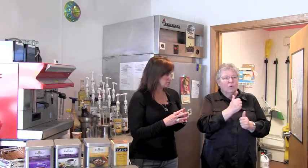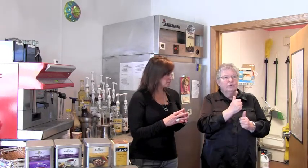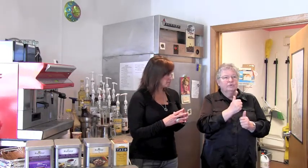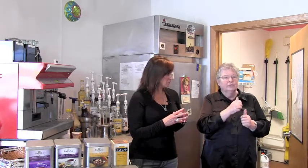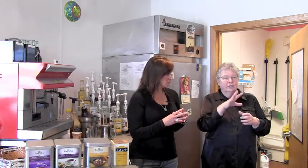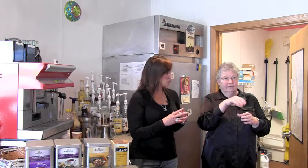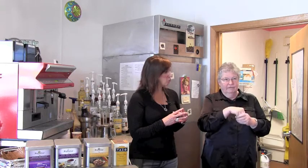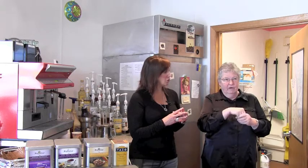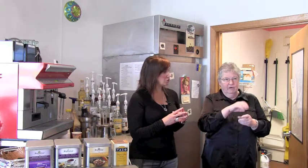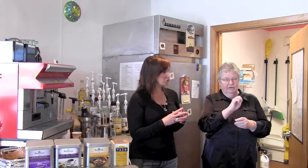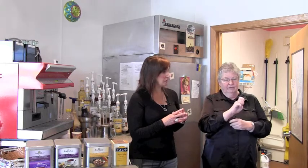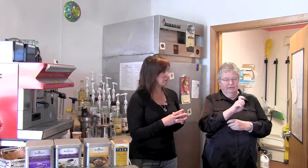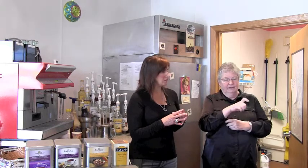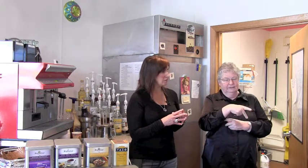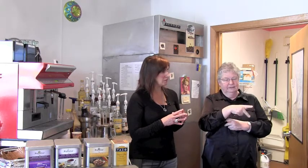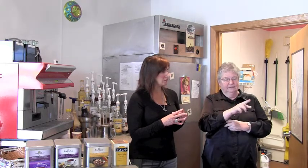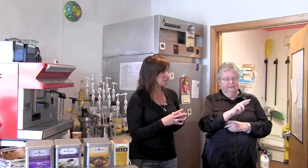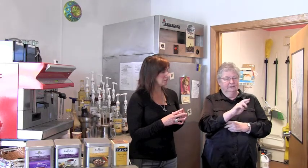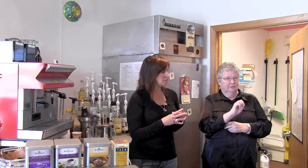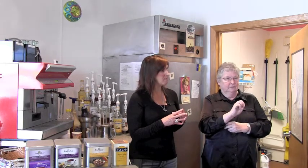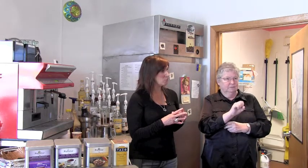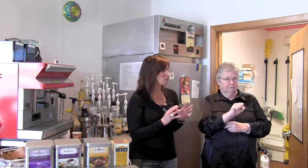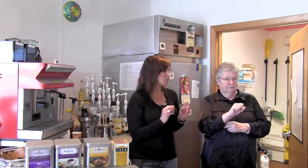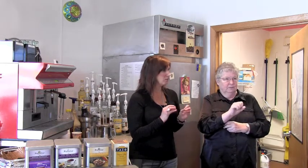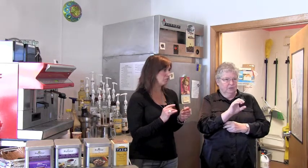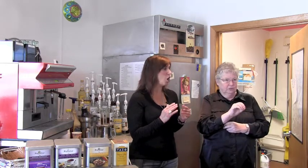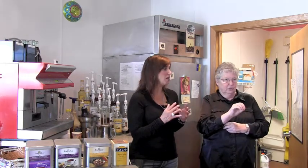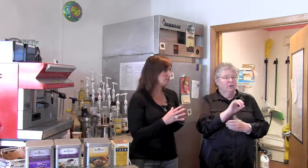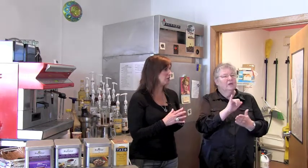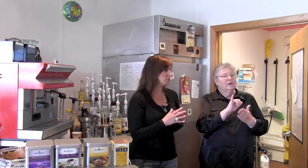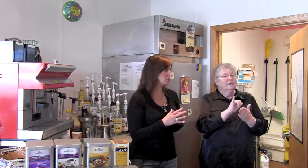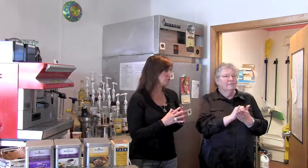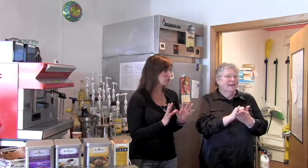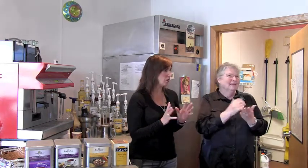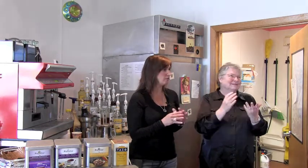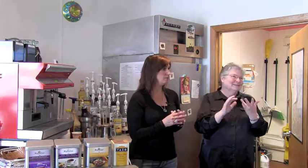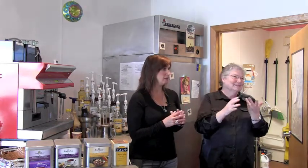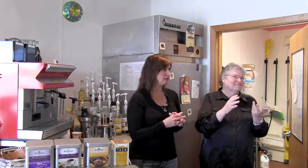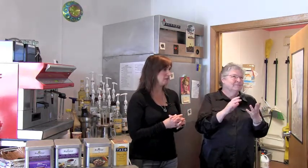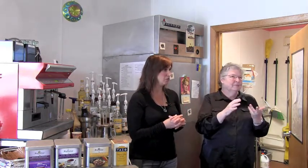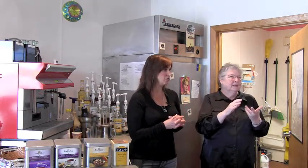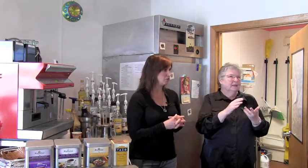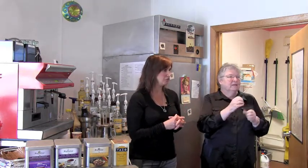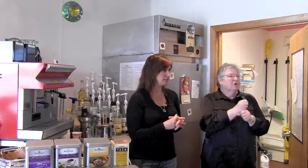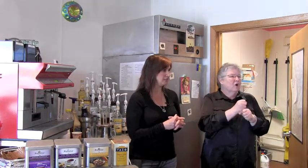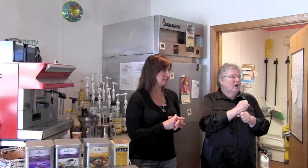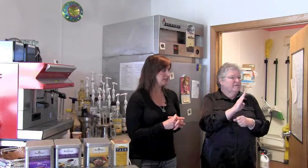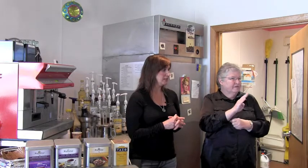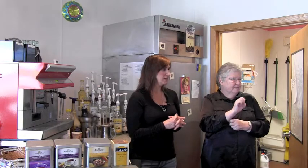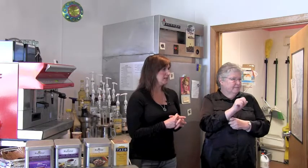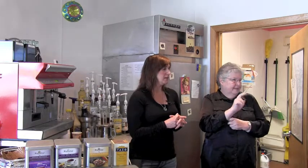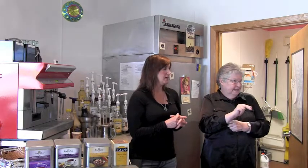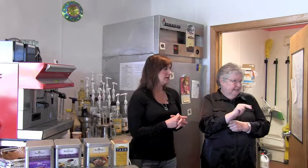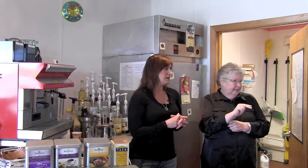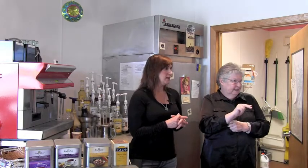espresso, which is a form of coffee or the coffee bean that you're using,